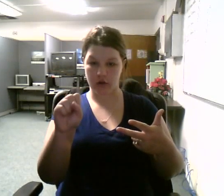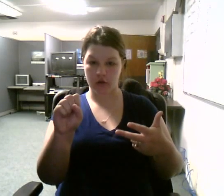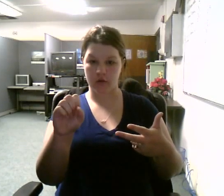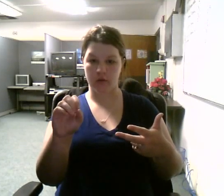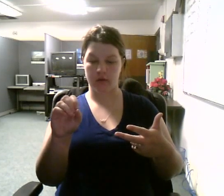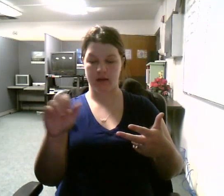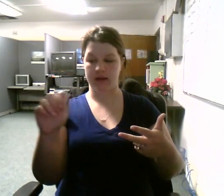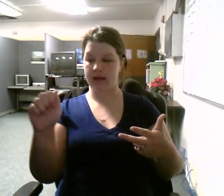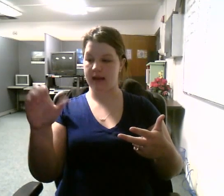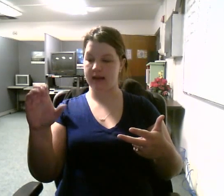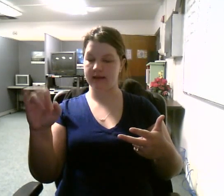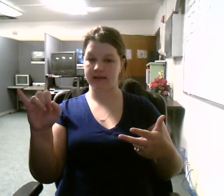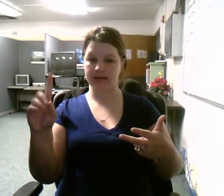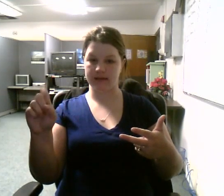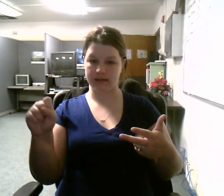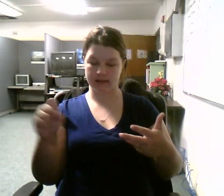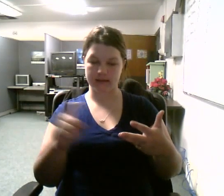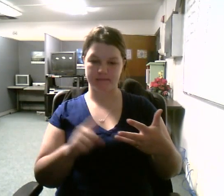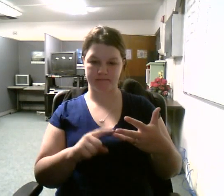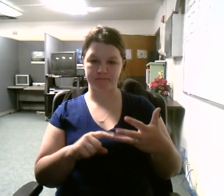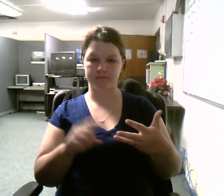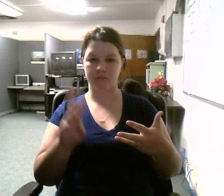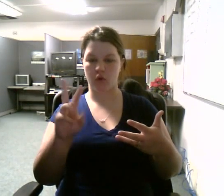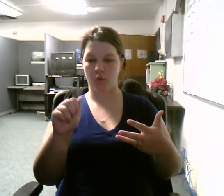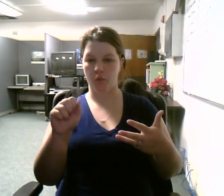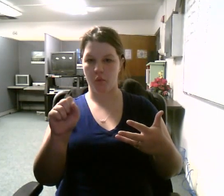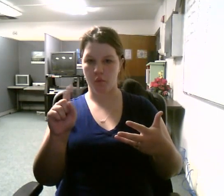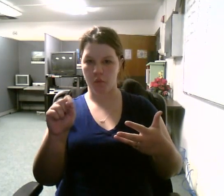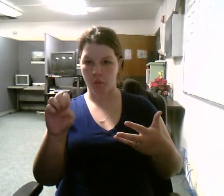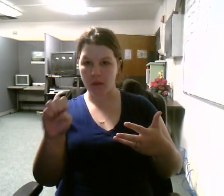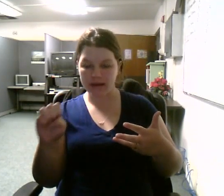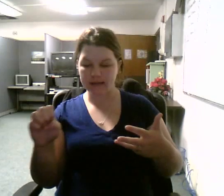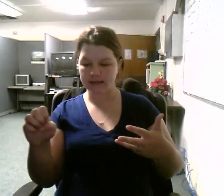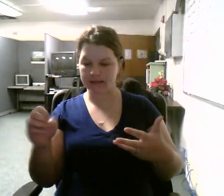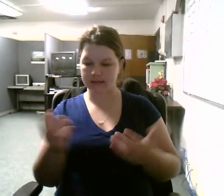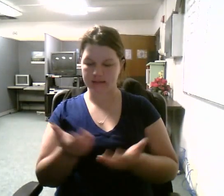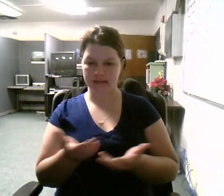also dissolved before they can be taken in by vacuoles and sent out of the cell.